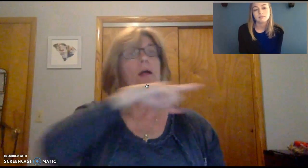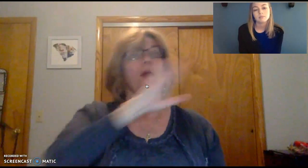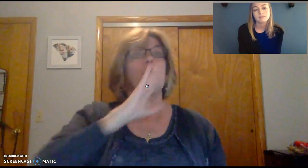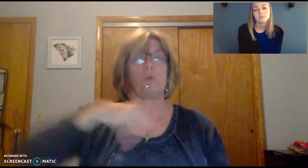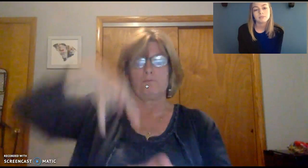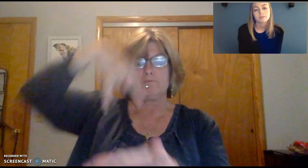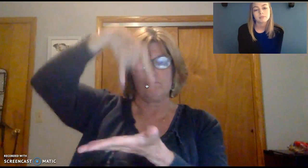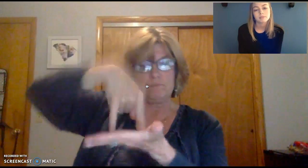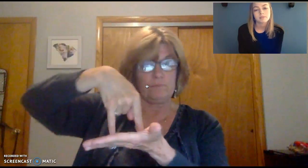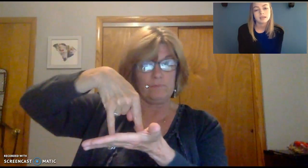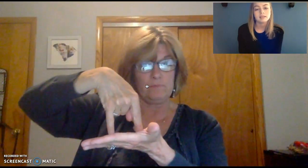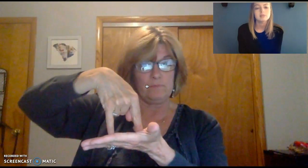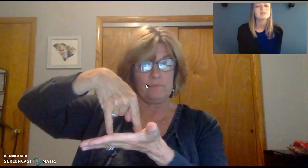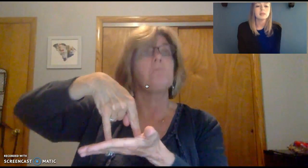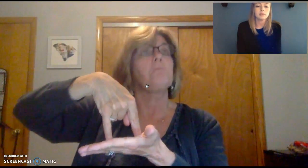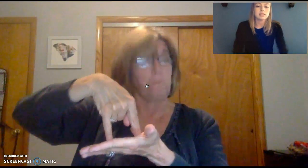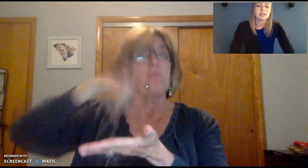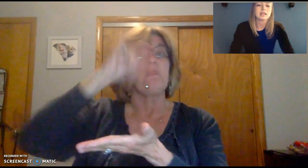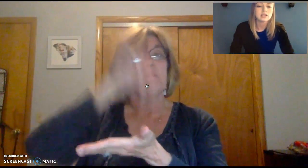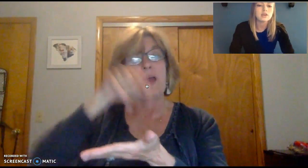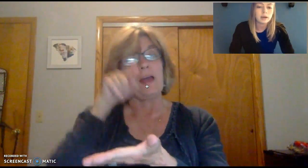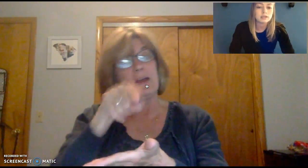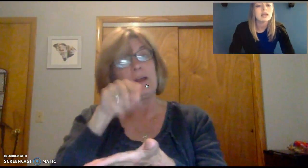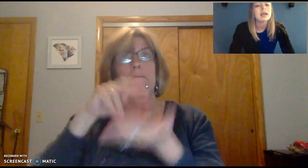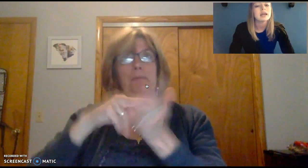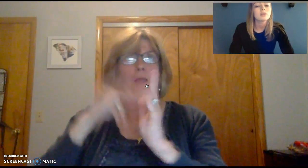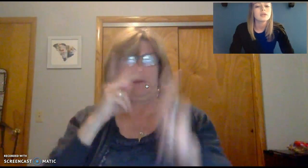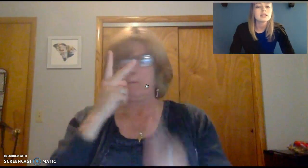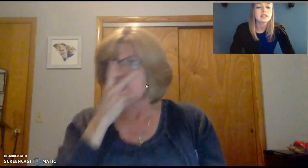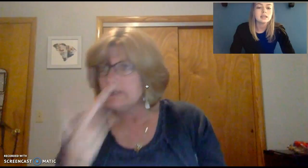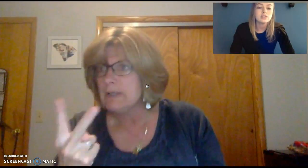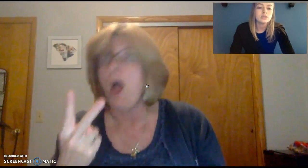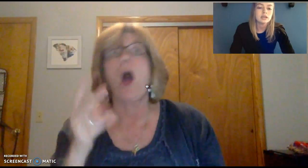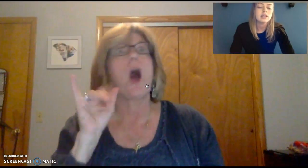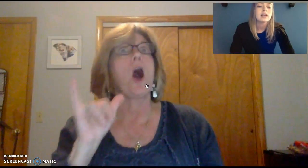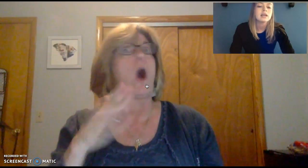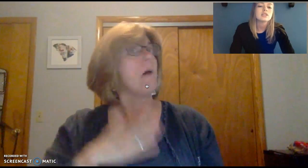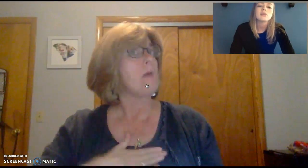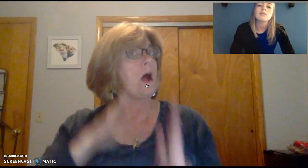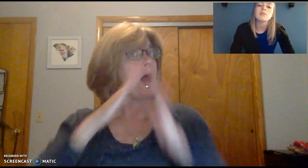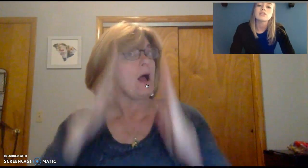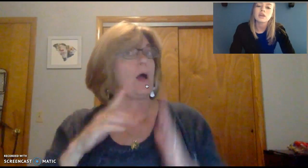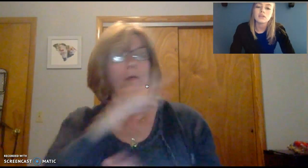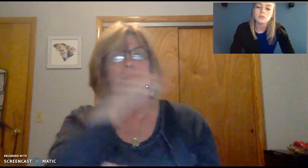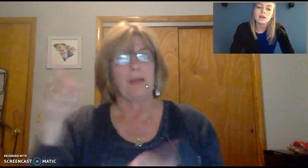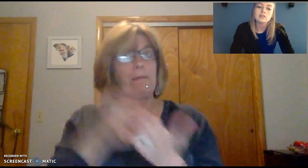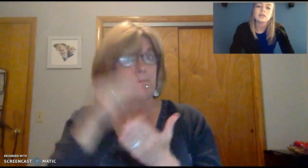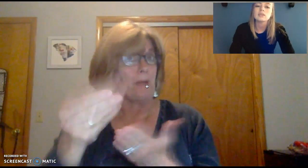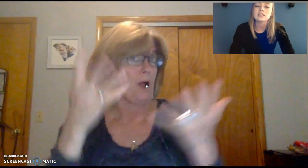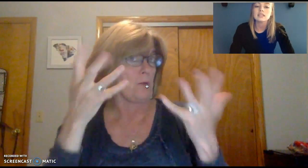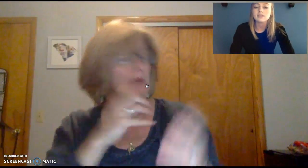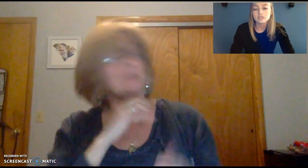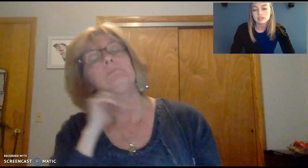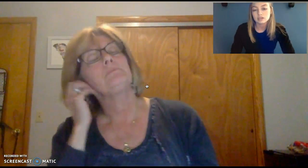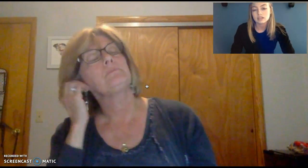lawn. And they would stick it into the ground. And the reason that they do that is so that if people are driving around, they